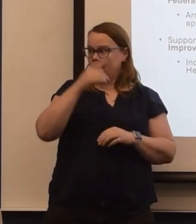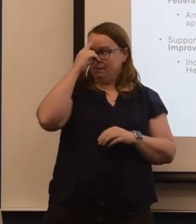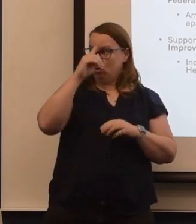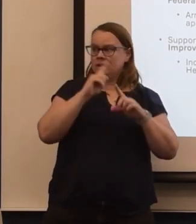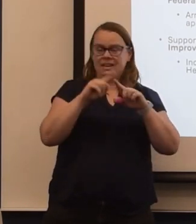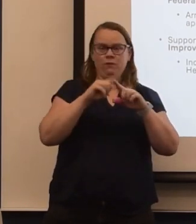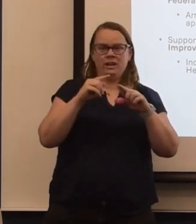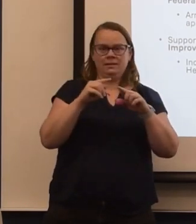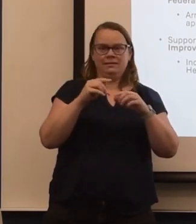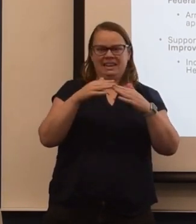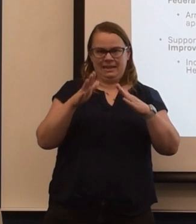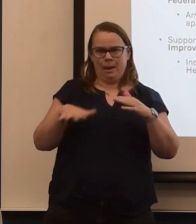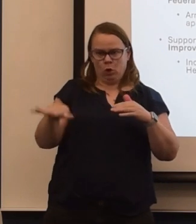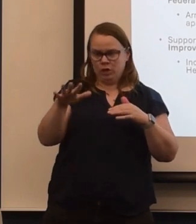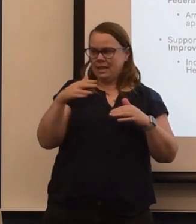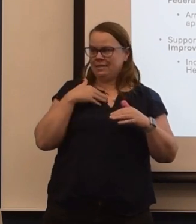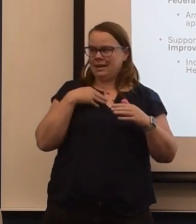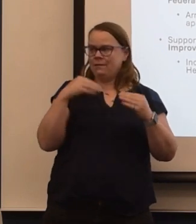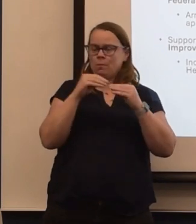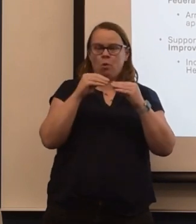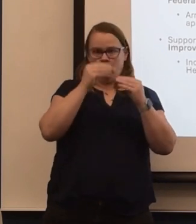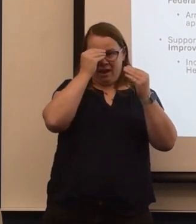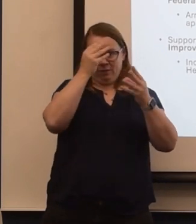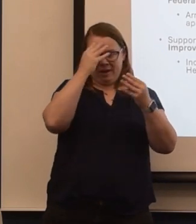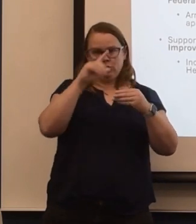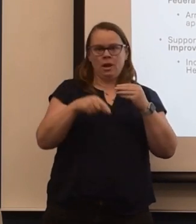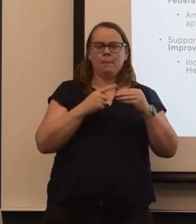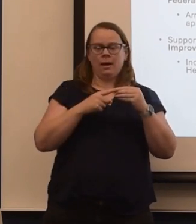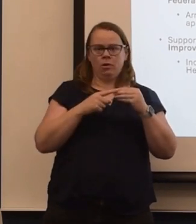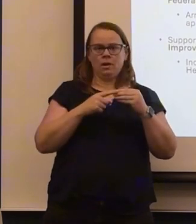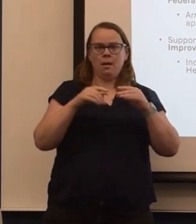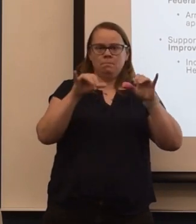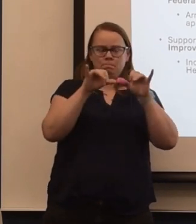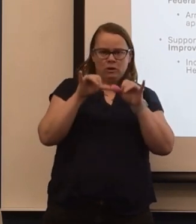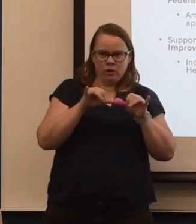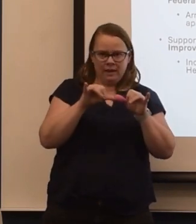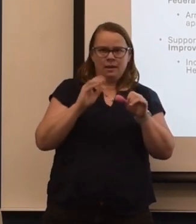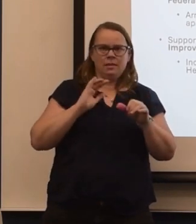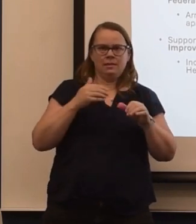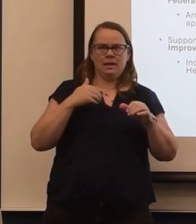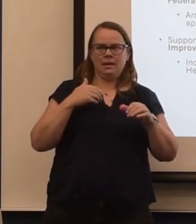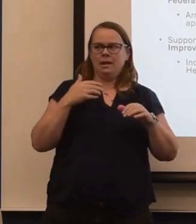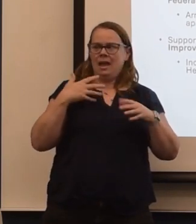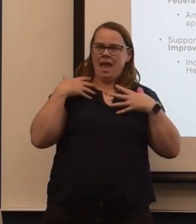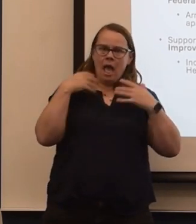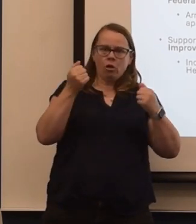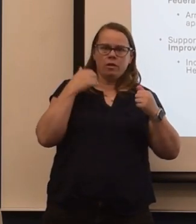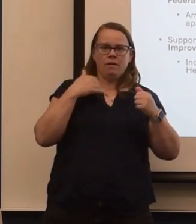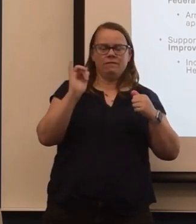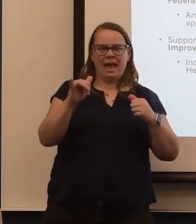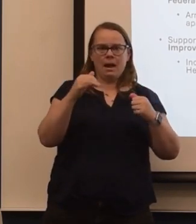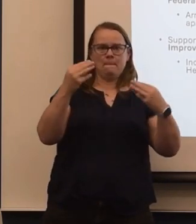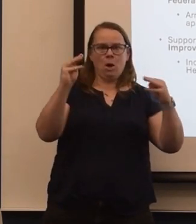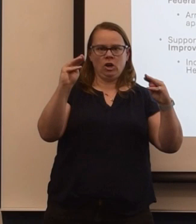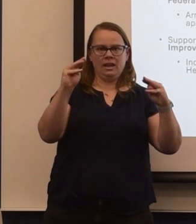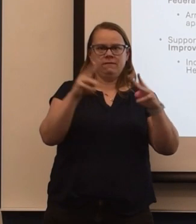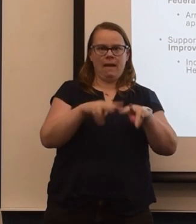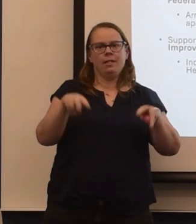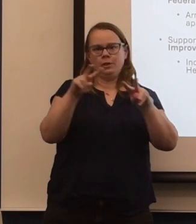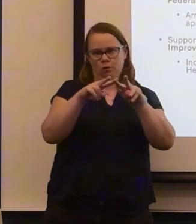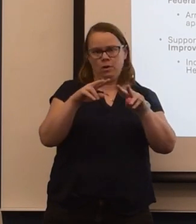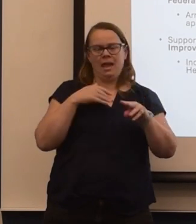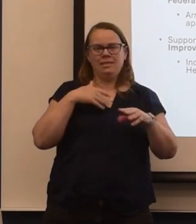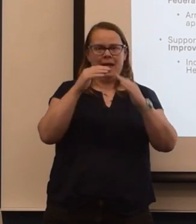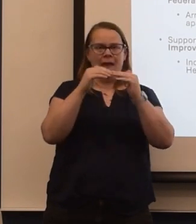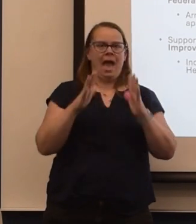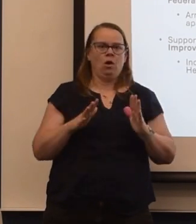neighborhoods. And that gives us even more information about measuring the overall health of the residential market and the